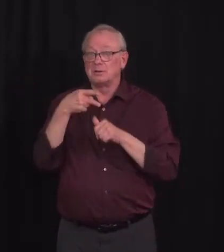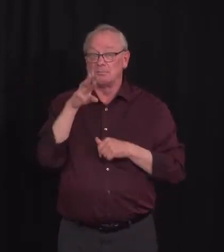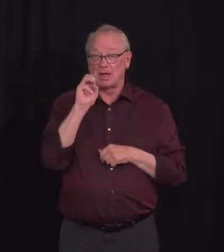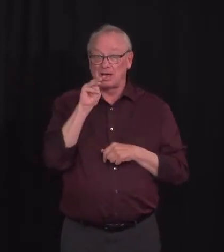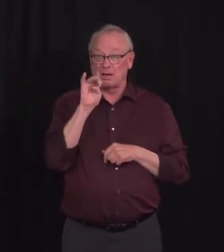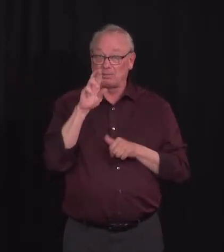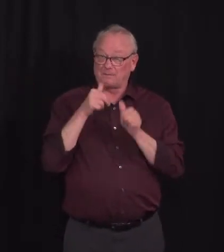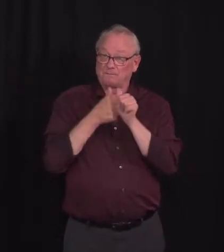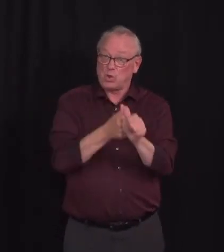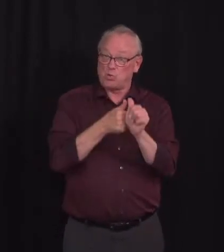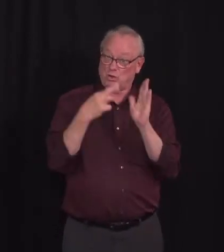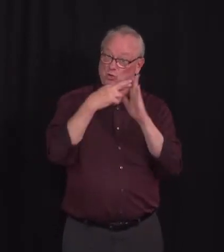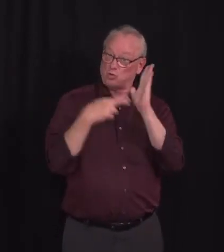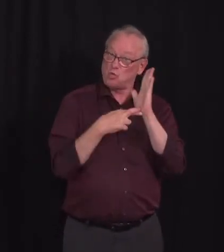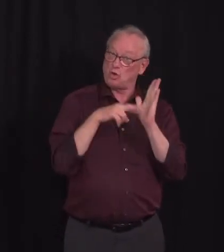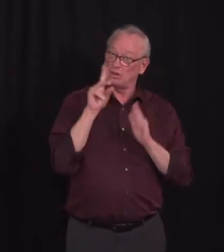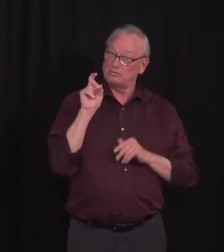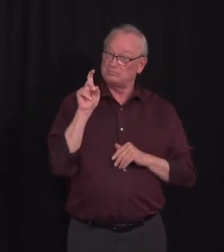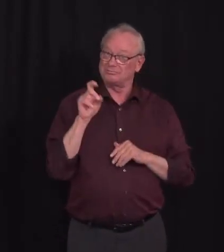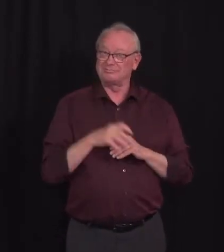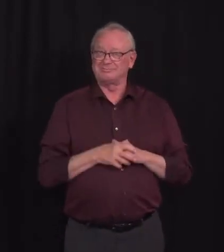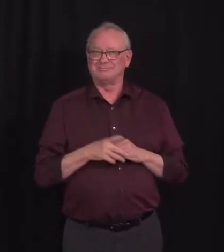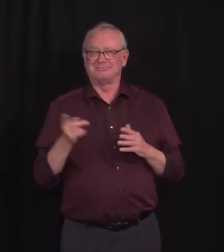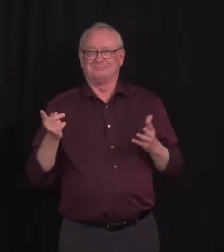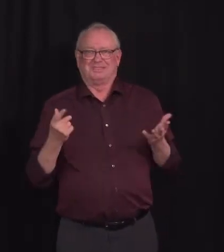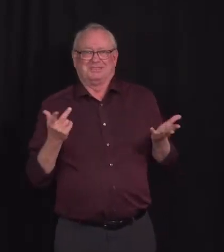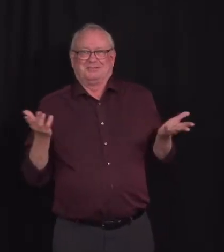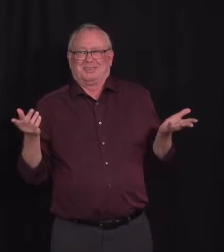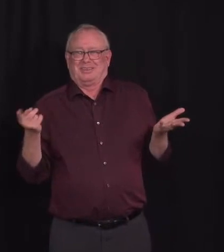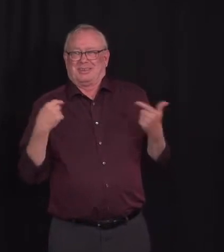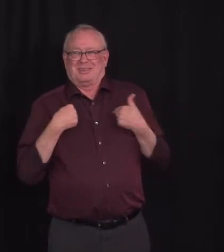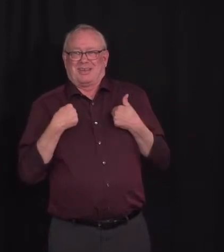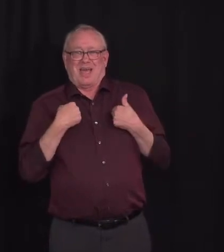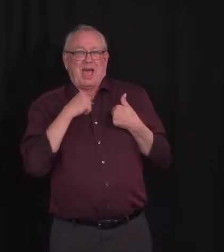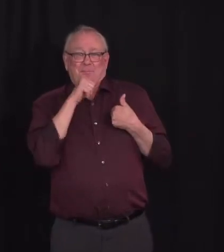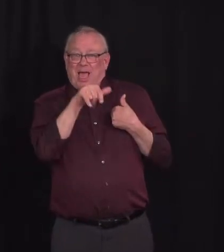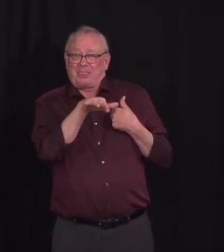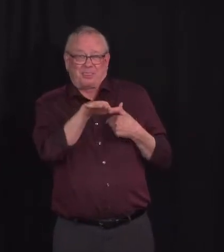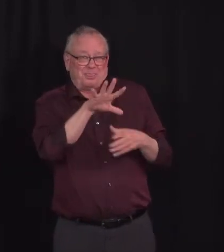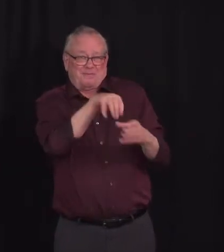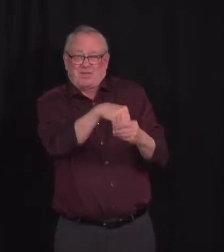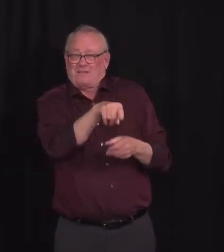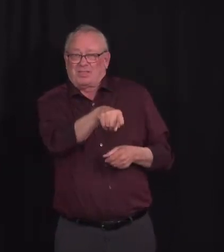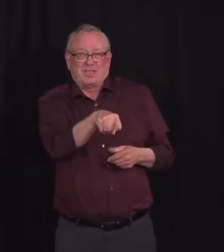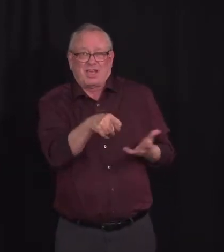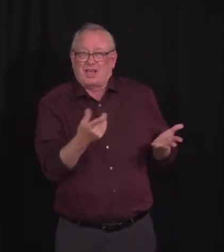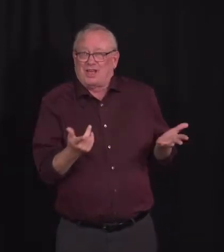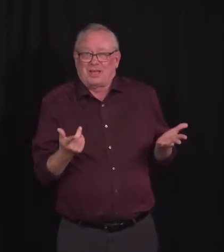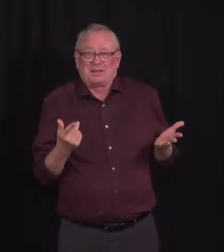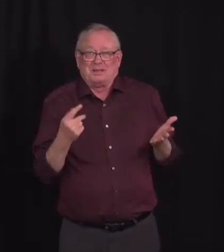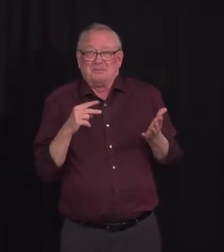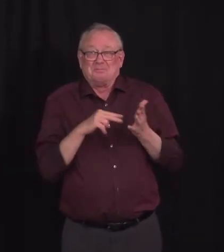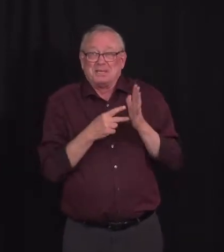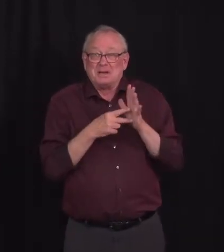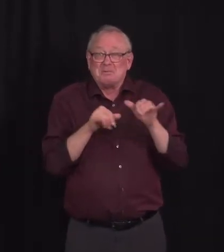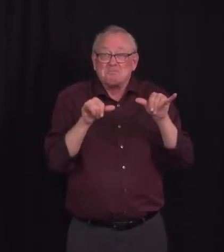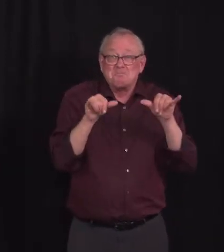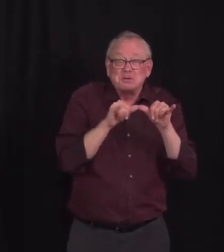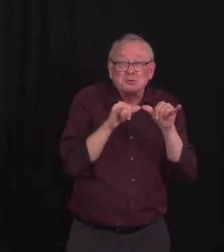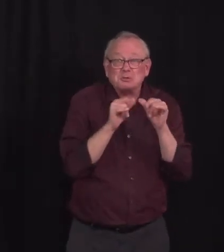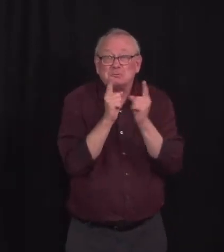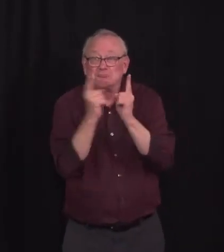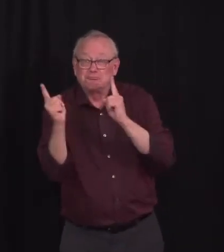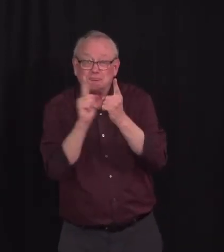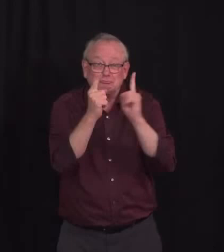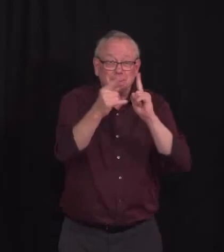It's hard to say in the photos. I guess I would say I wasn't there, so I'm not certain whether or not they were exactly 2 meters apart. What I would say